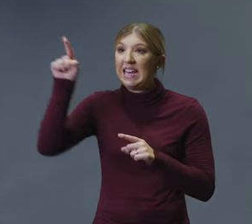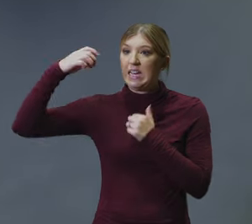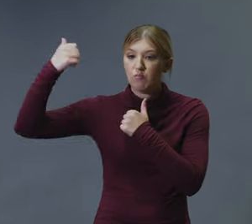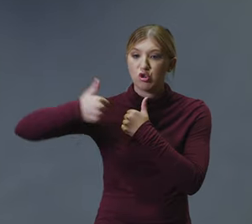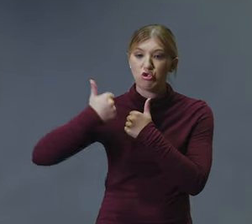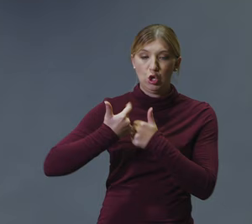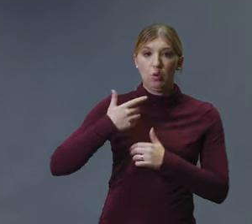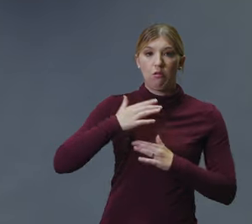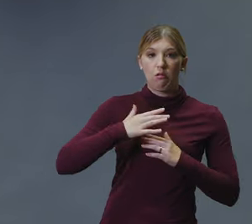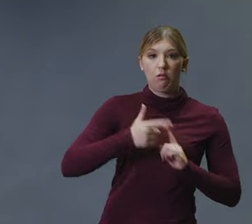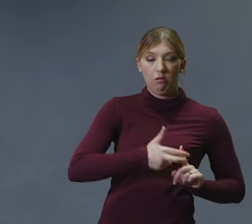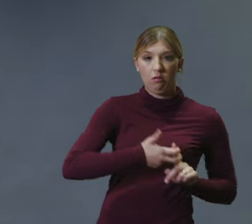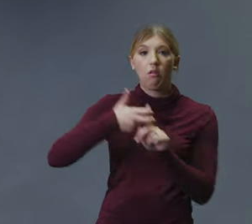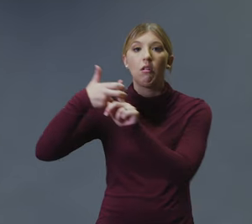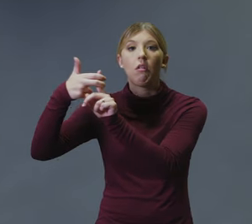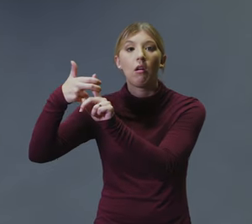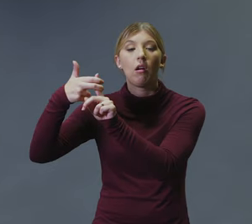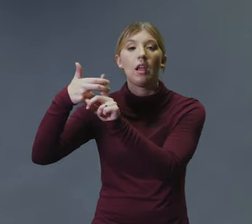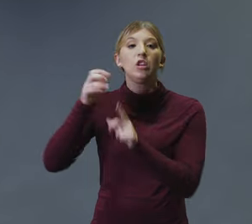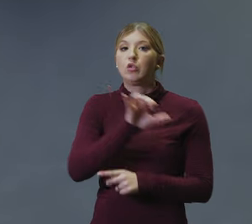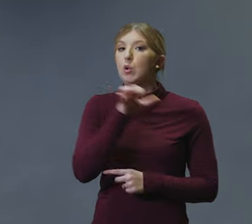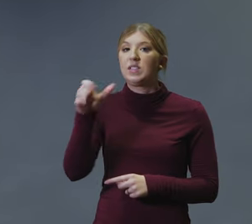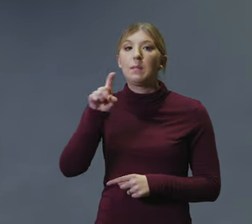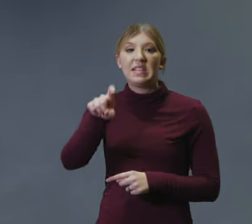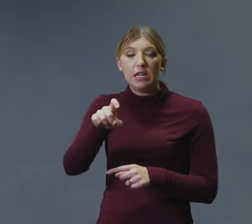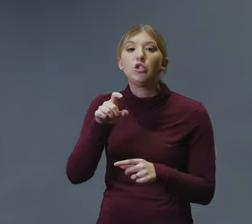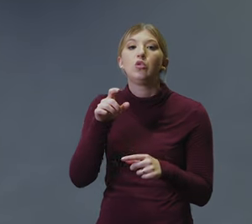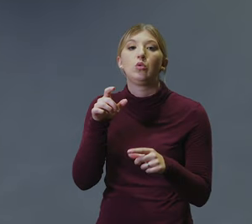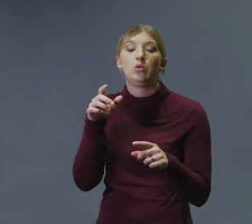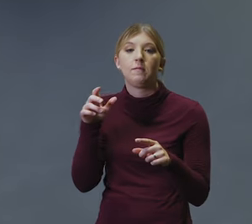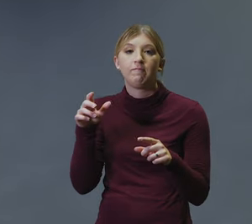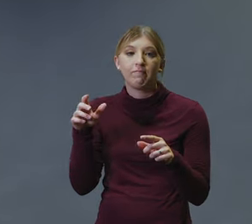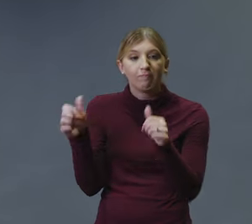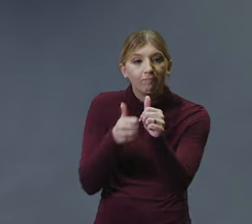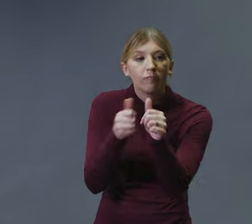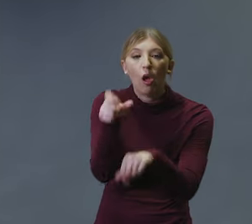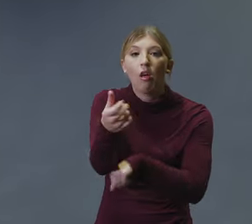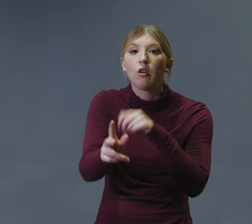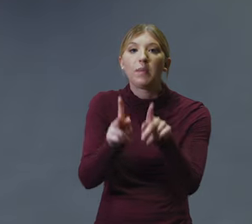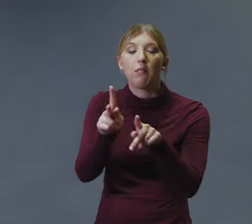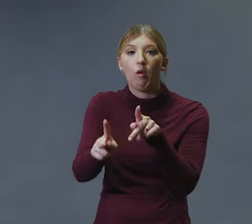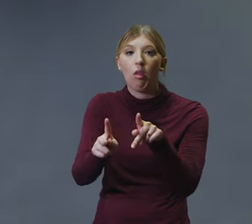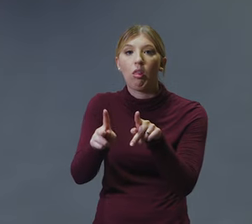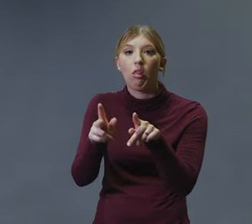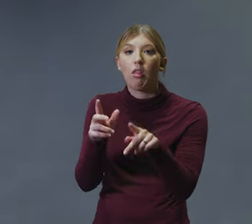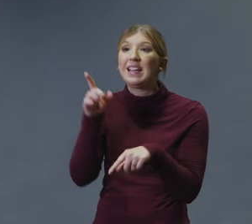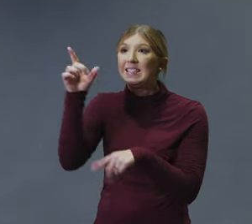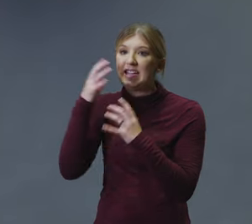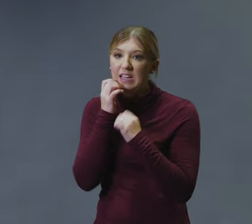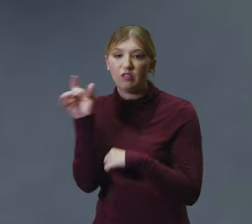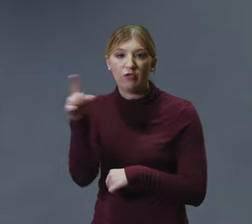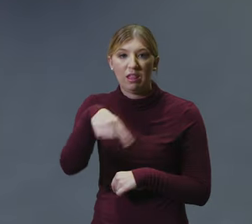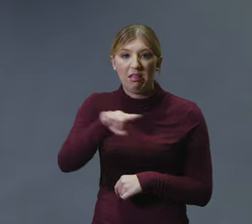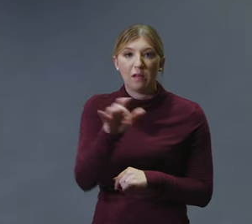us, we then pursue others in love and we care for them as God cares for them. Why?